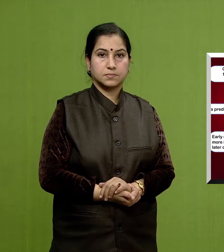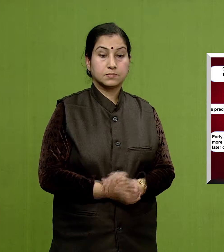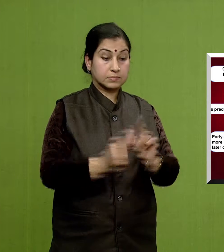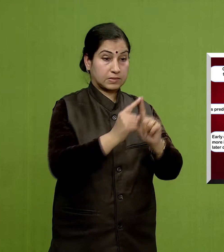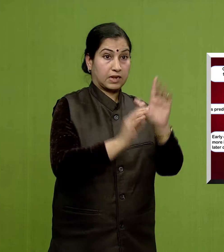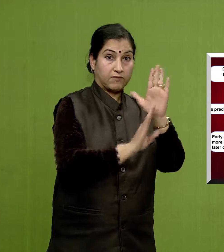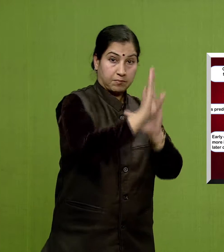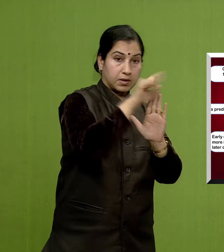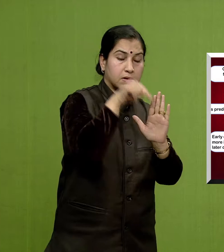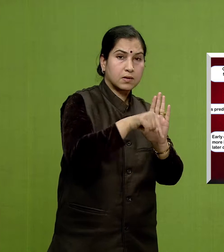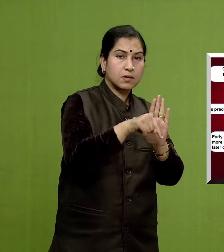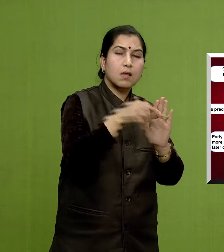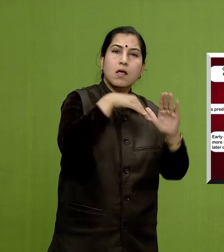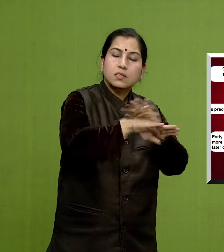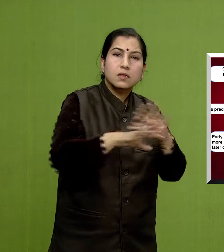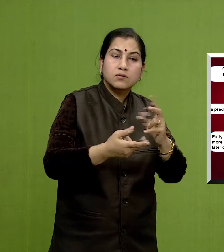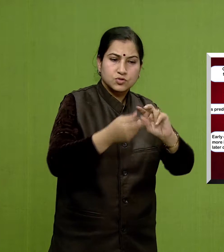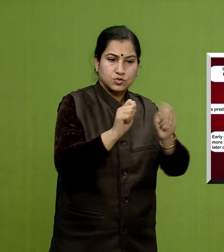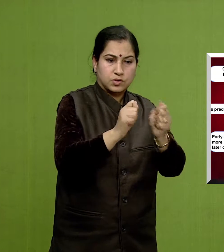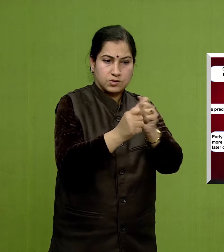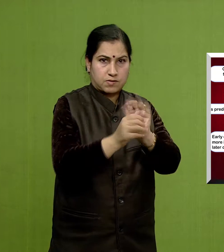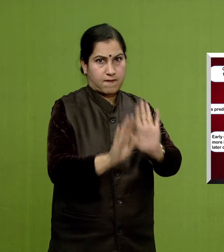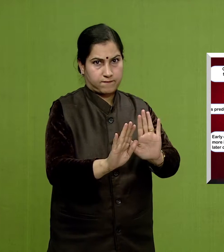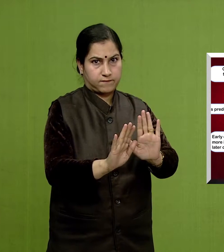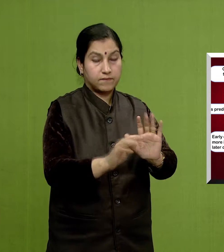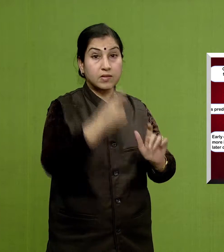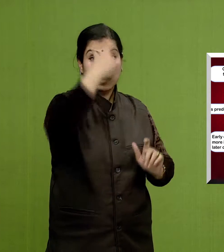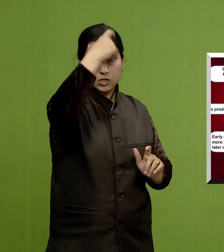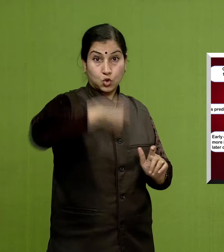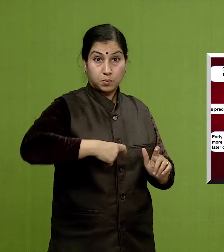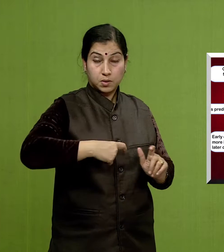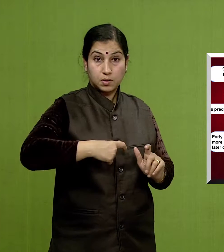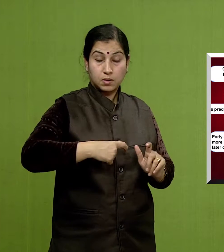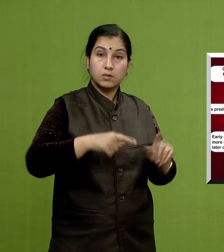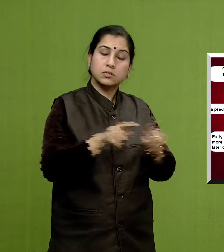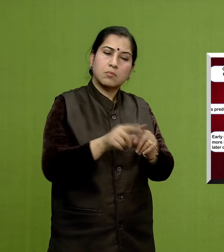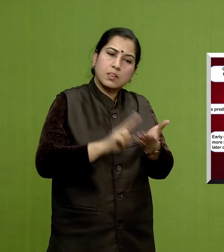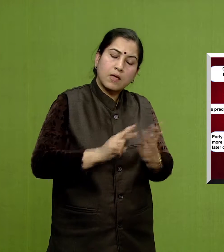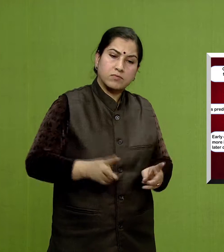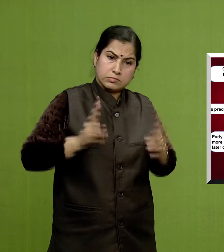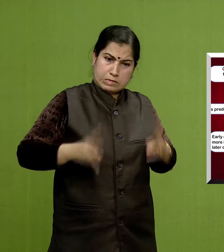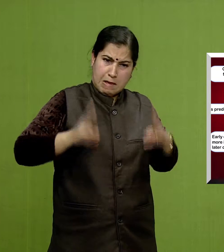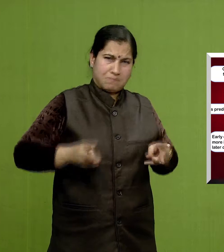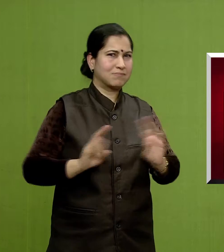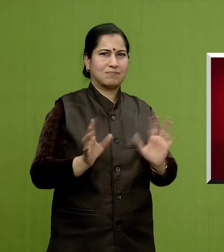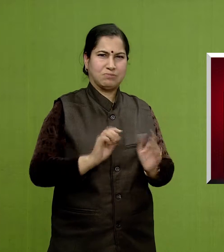development involves changes. The human being is never static.